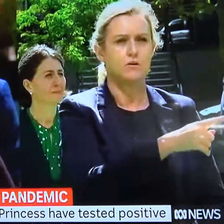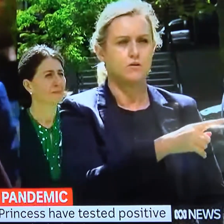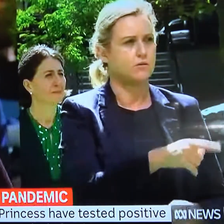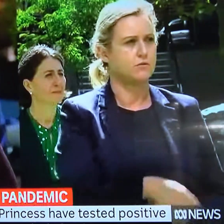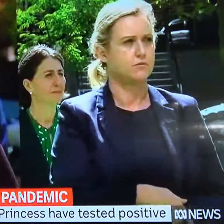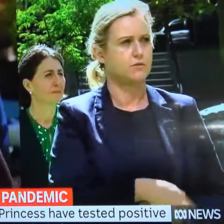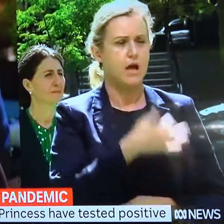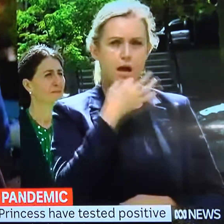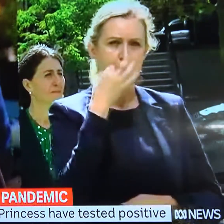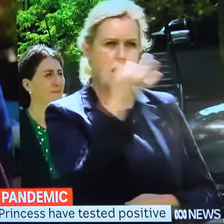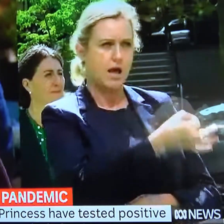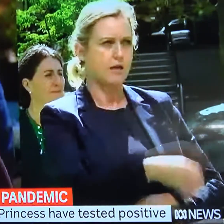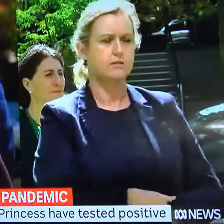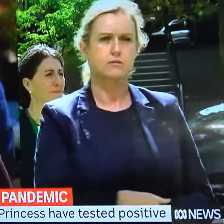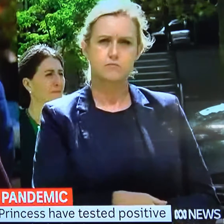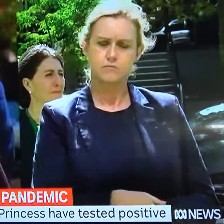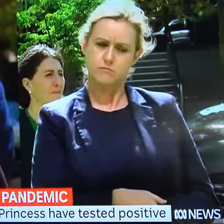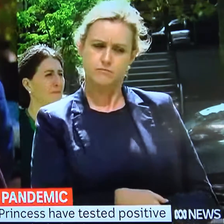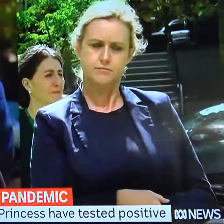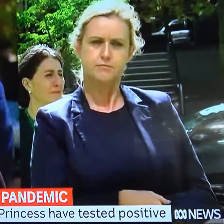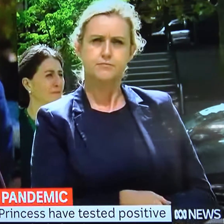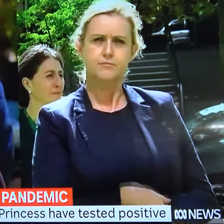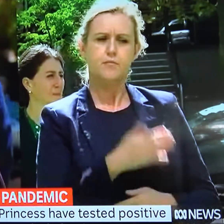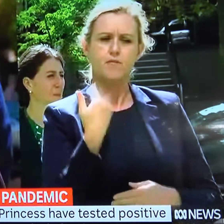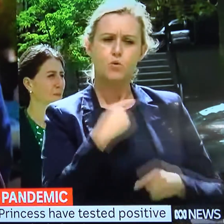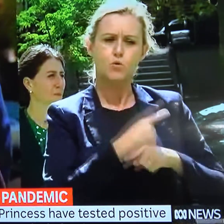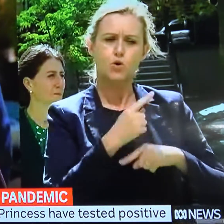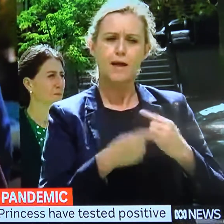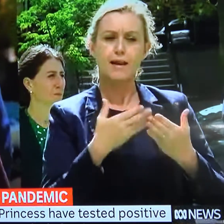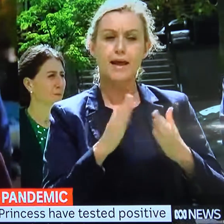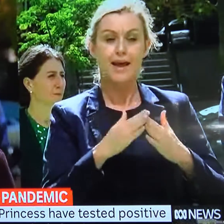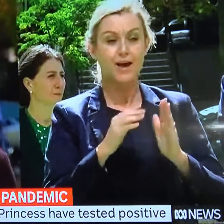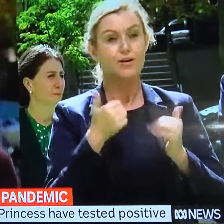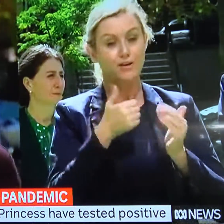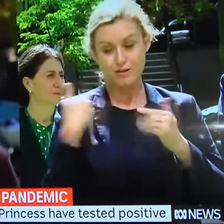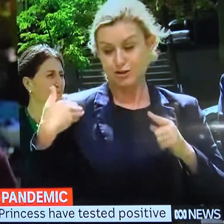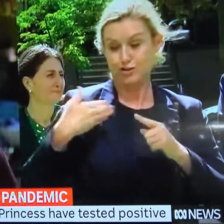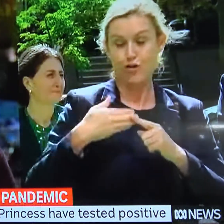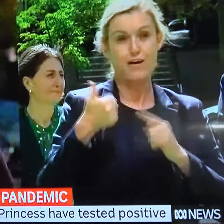The Premier said that the worst is yet to come. When do you think that we'll see that?